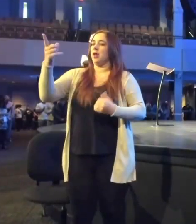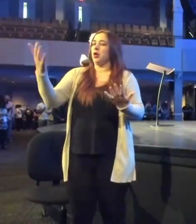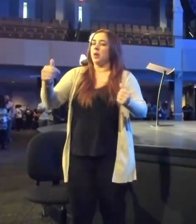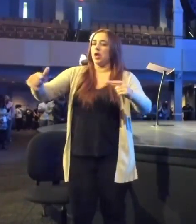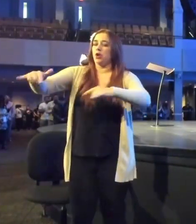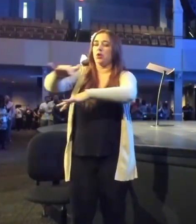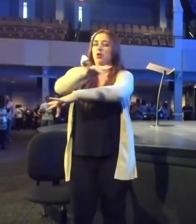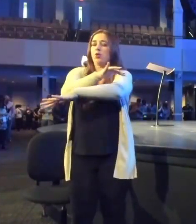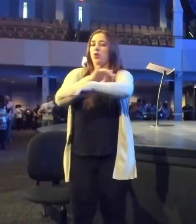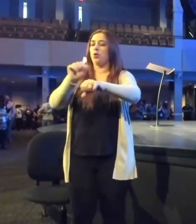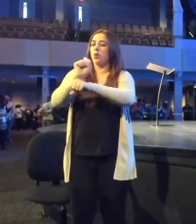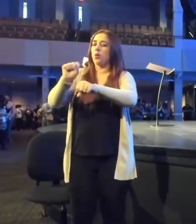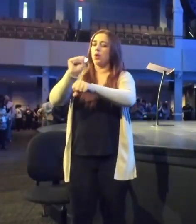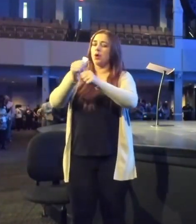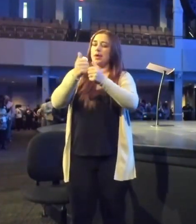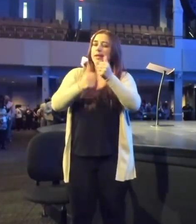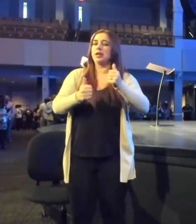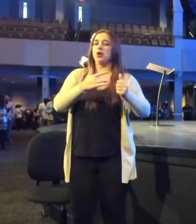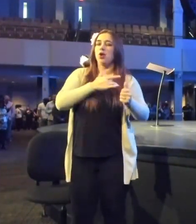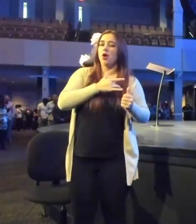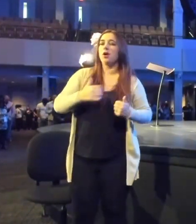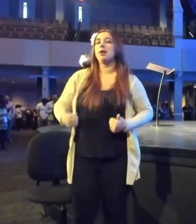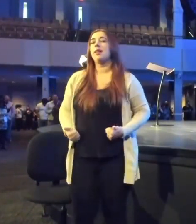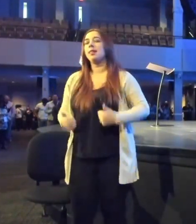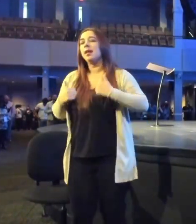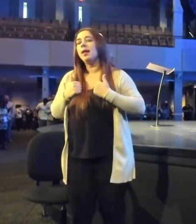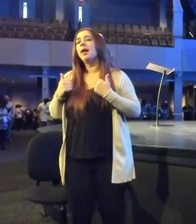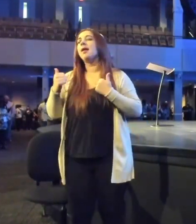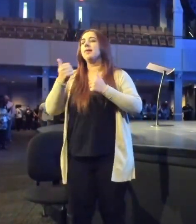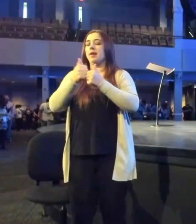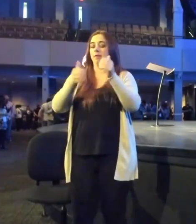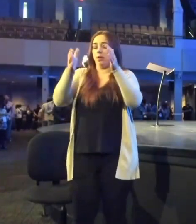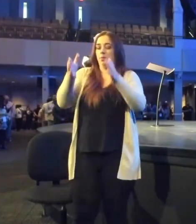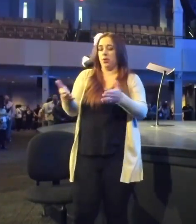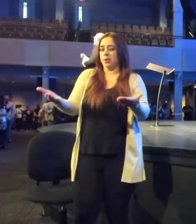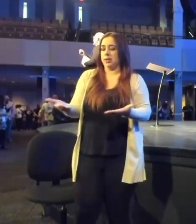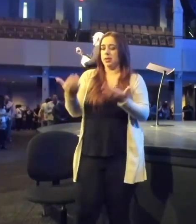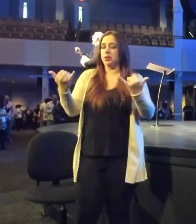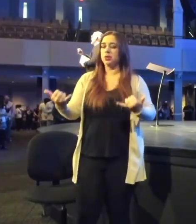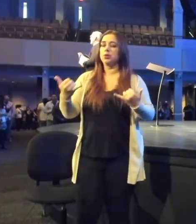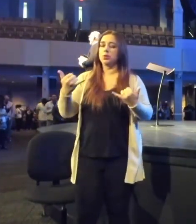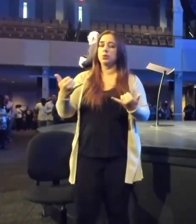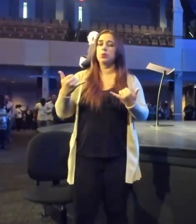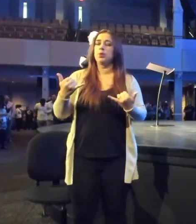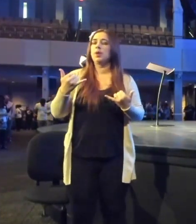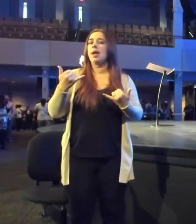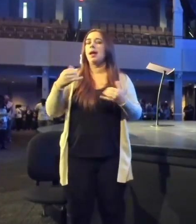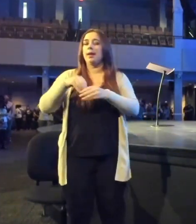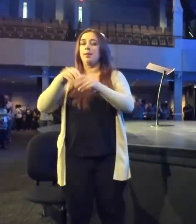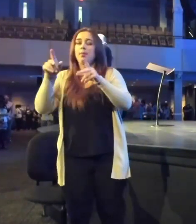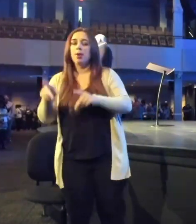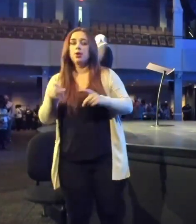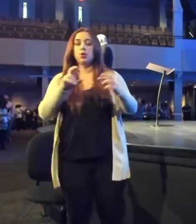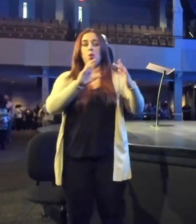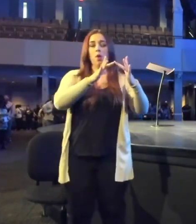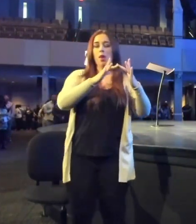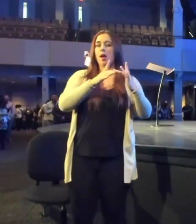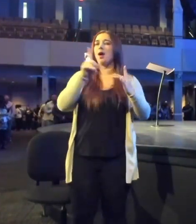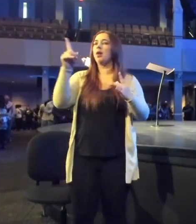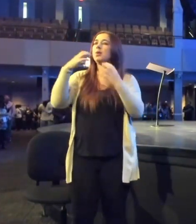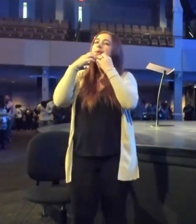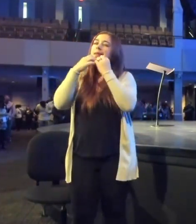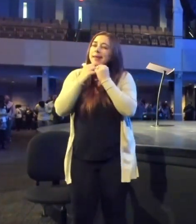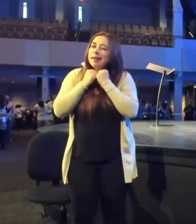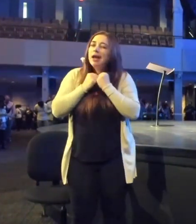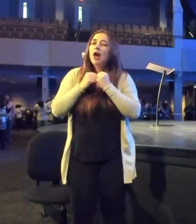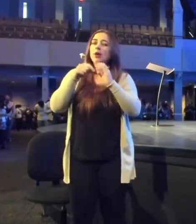here to work in every heart and every life, that every person in this place today, those that have joined us online, you care deeply about each